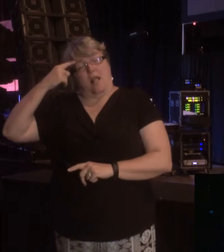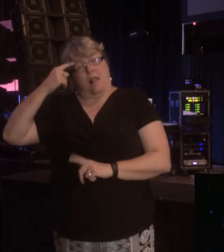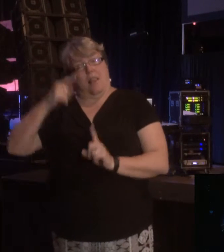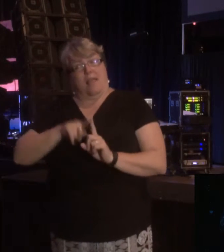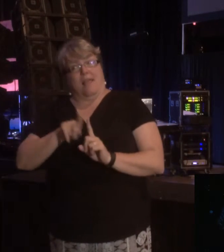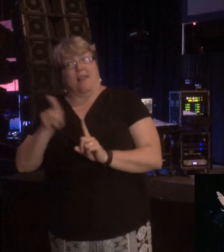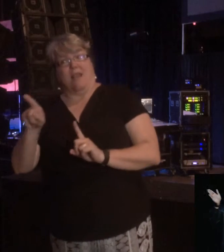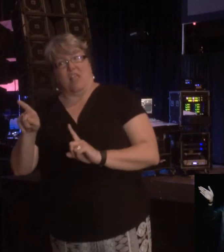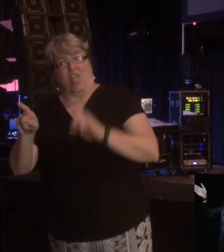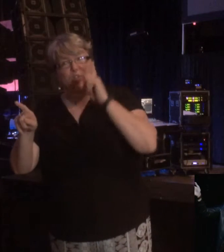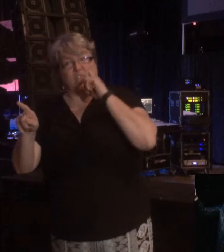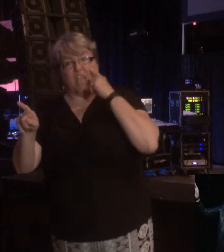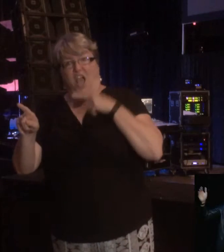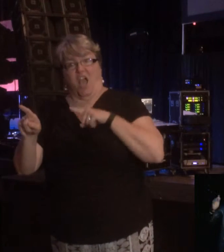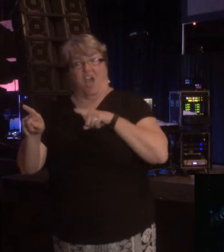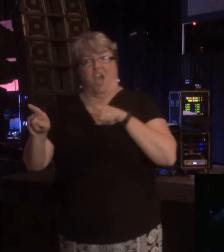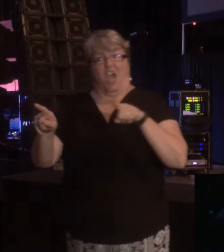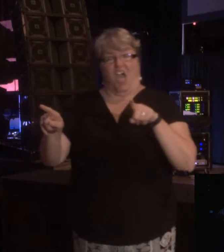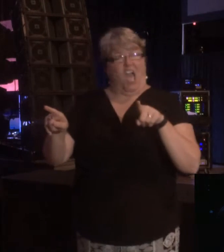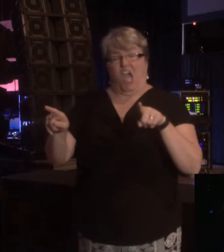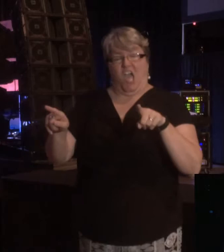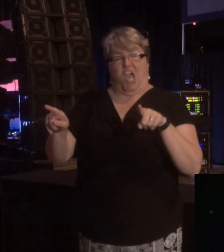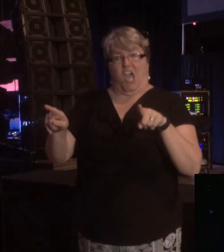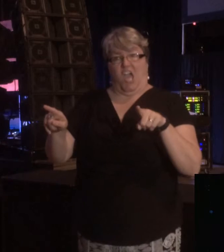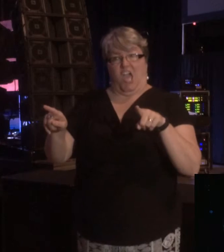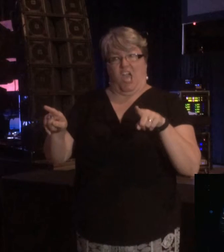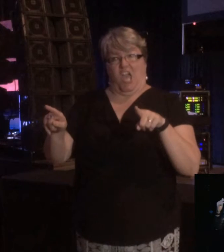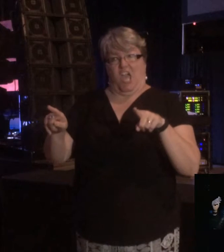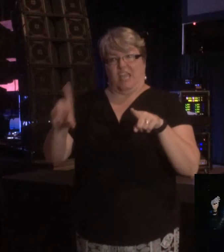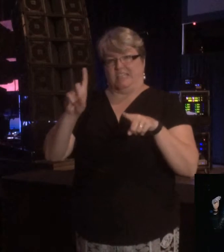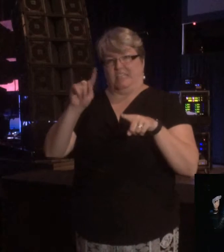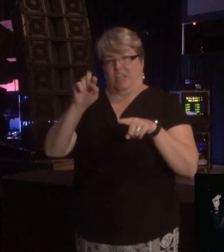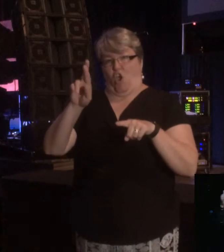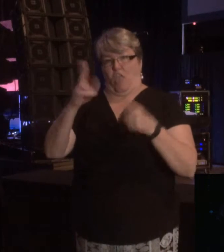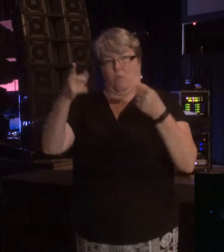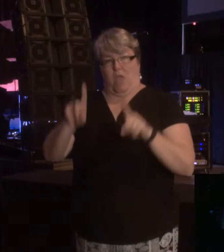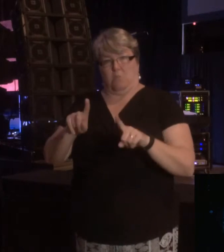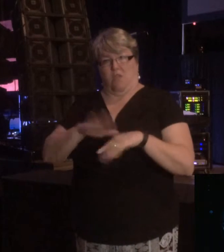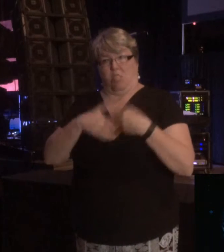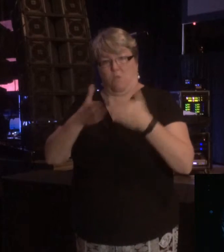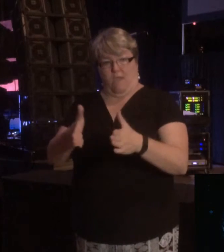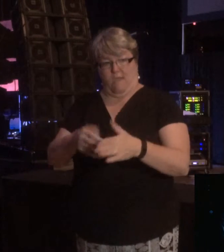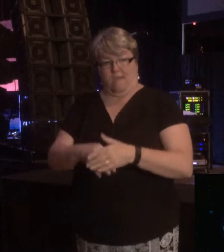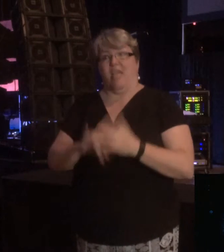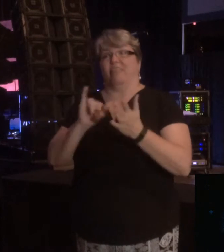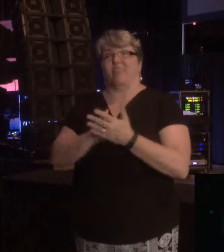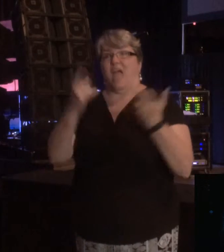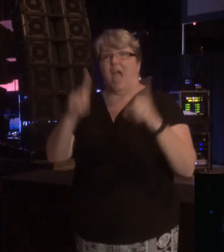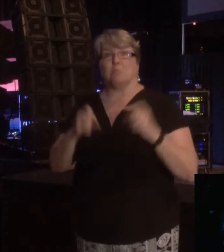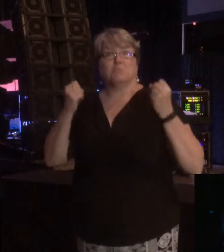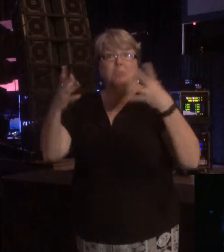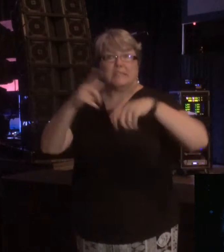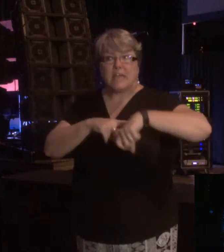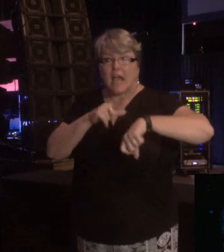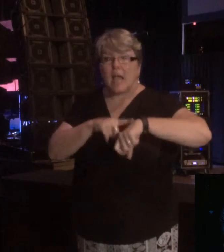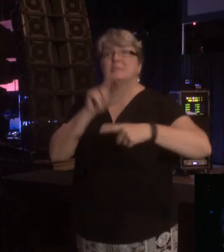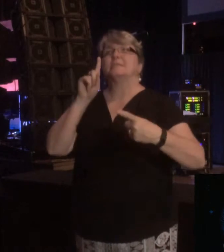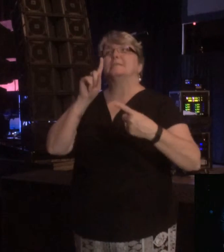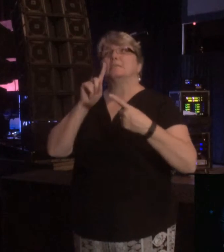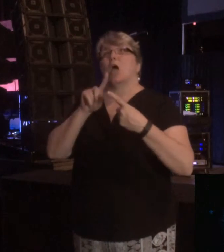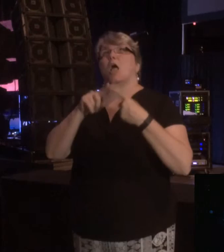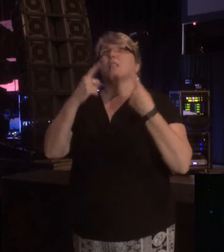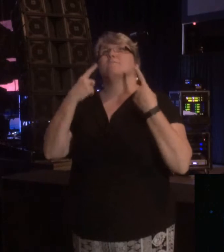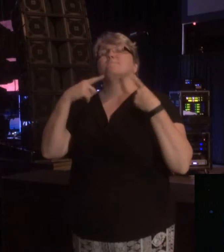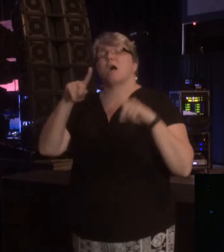sit down and think through with Jordan, like, what's that look like to get married and do the hard work? It was a lot of like fun and like discussion about maybe